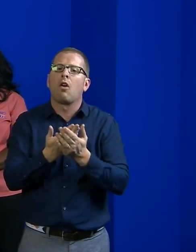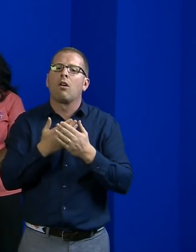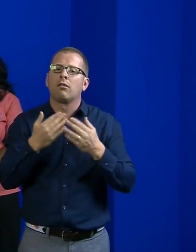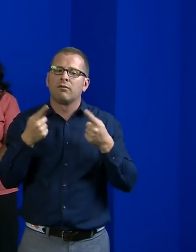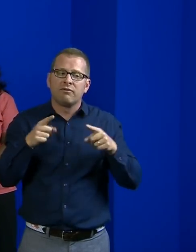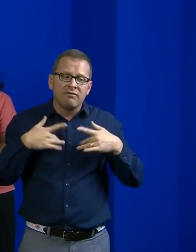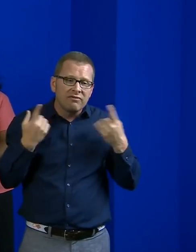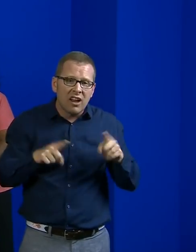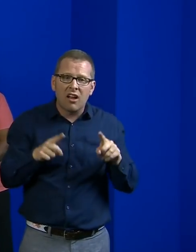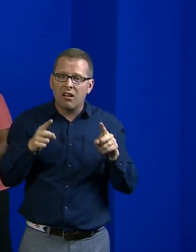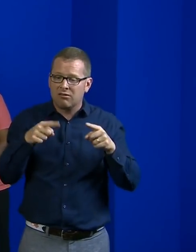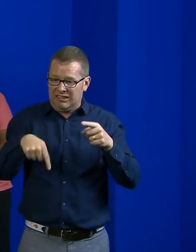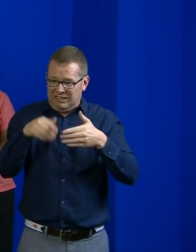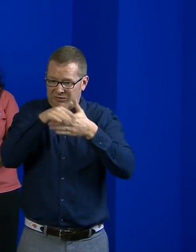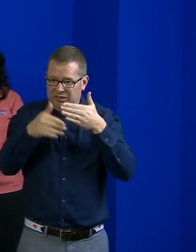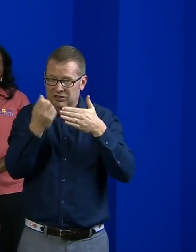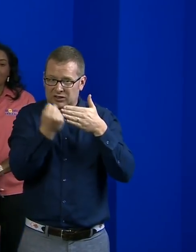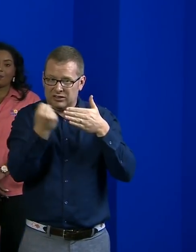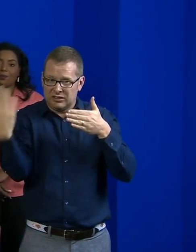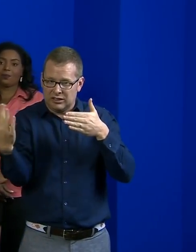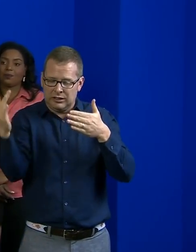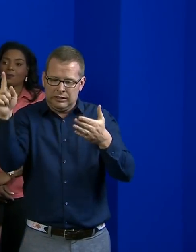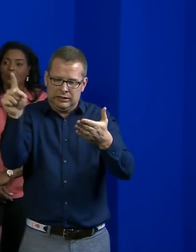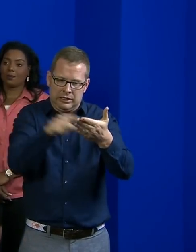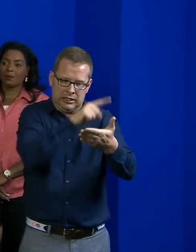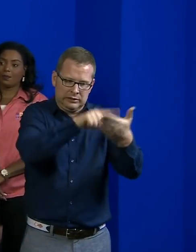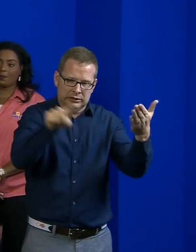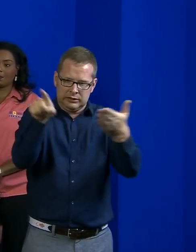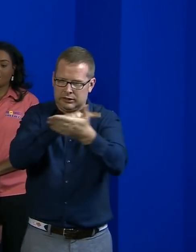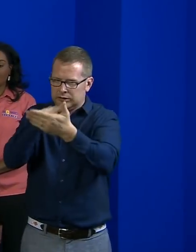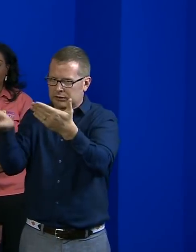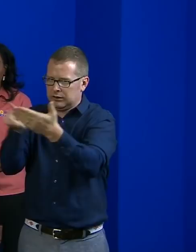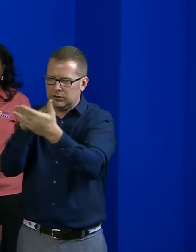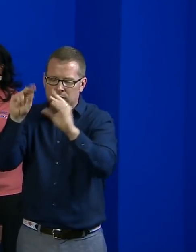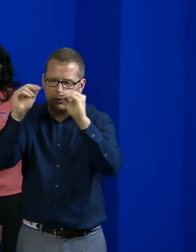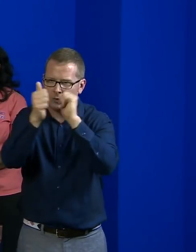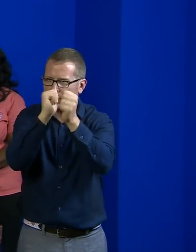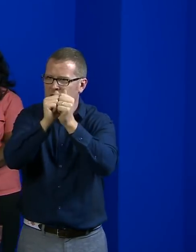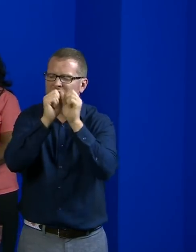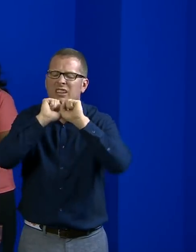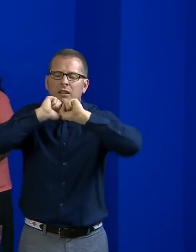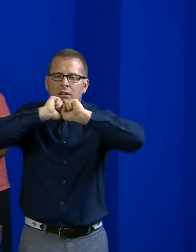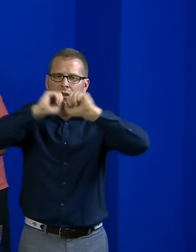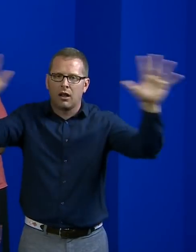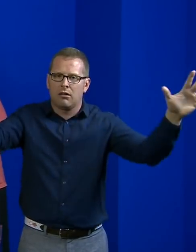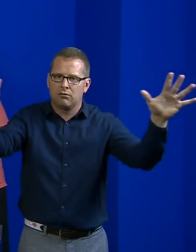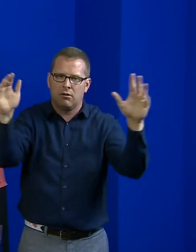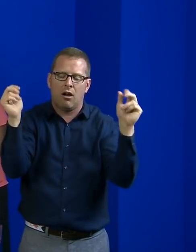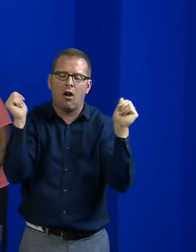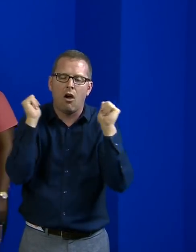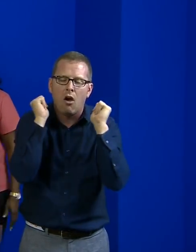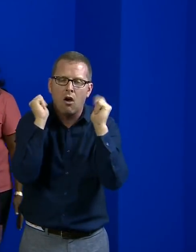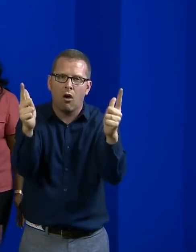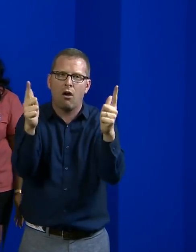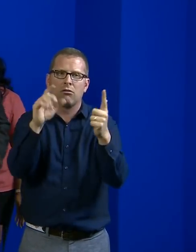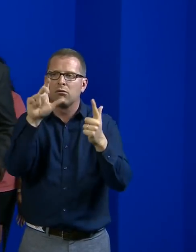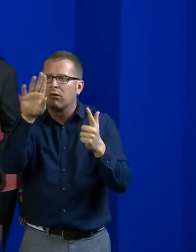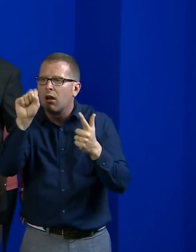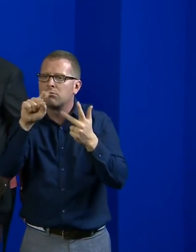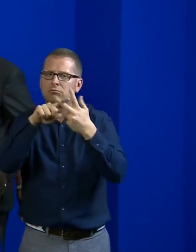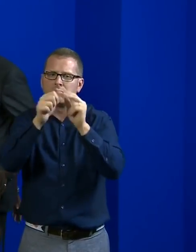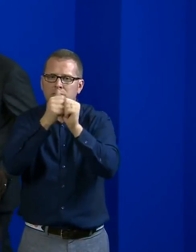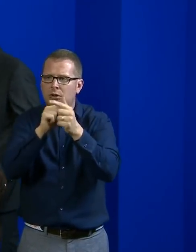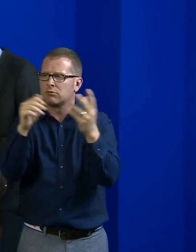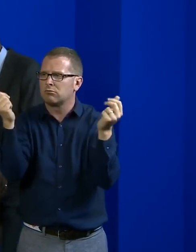weekend. There's no sporting activities. There's no activities, no events. They're all canceled and closed. Thank you.